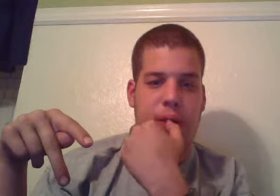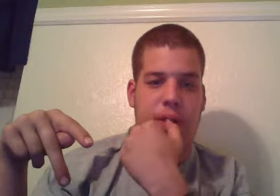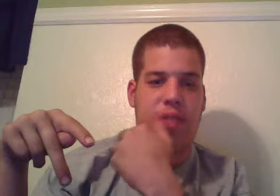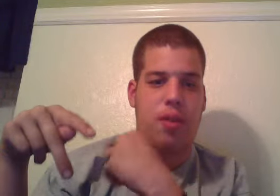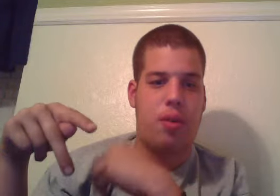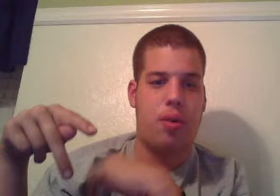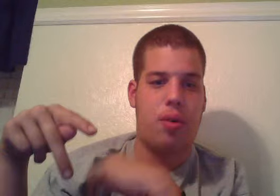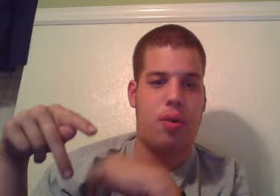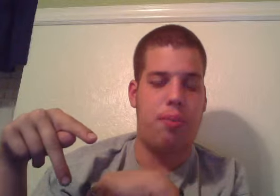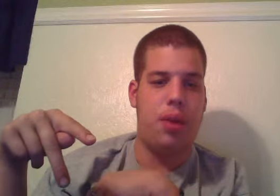So, P.